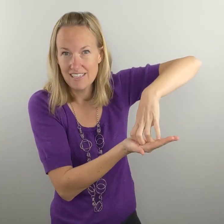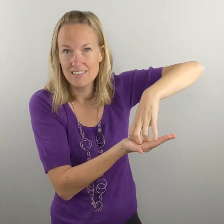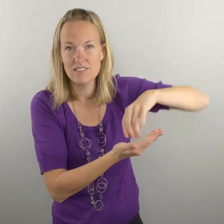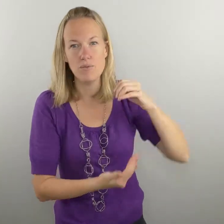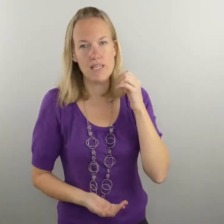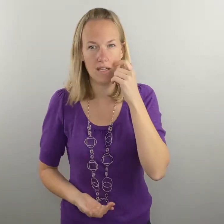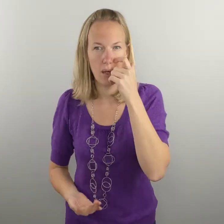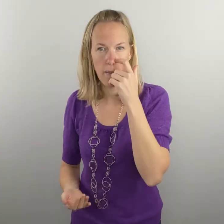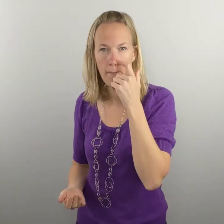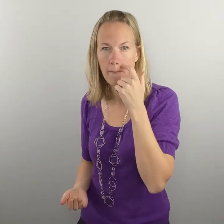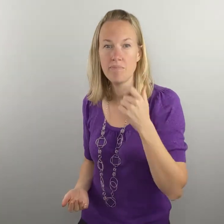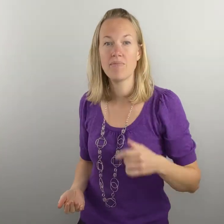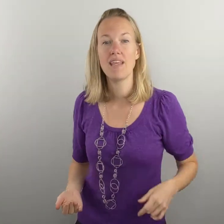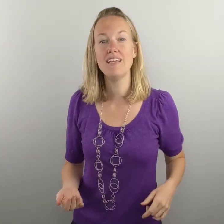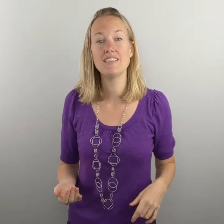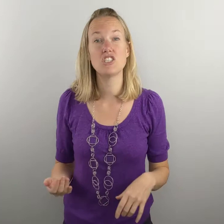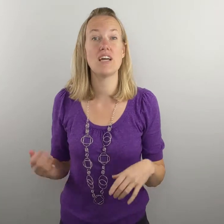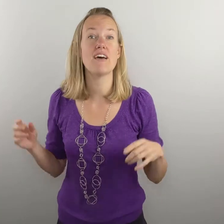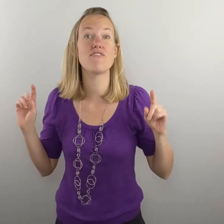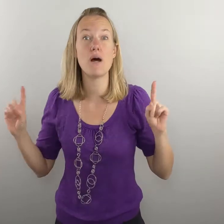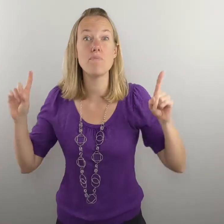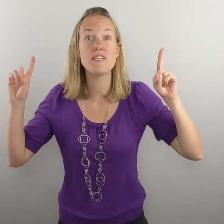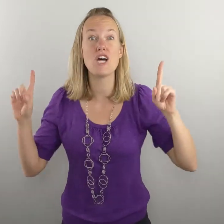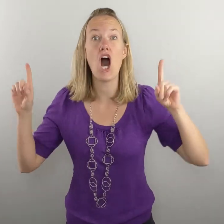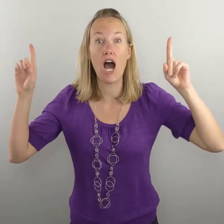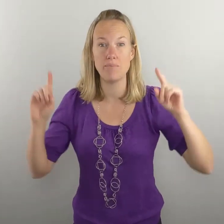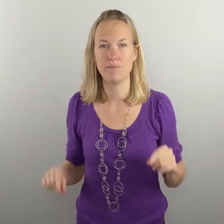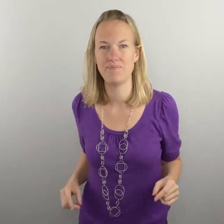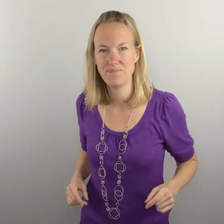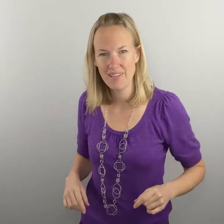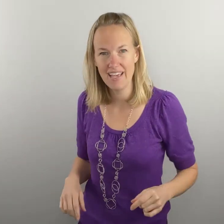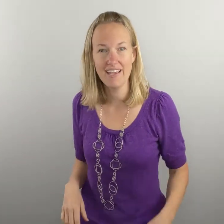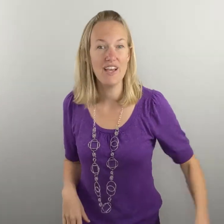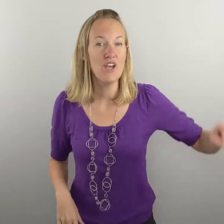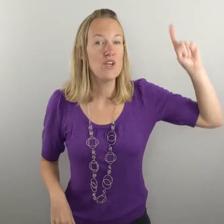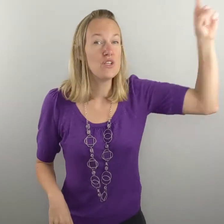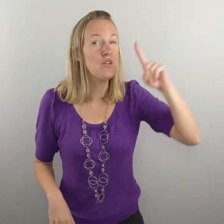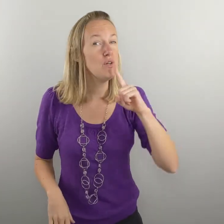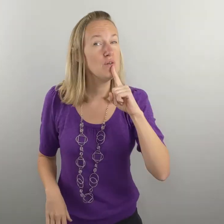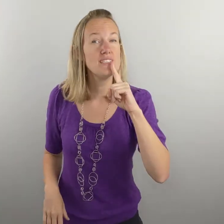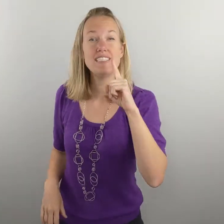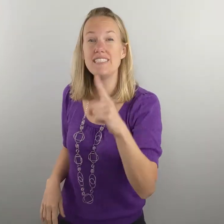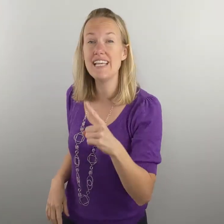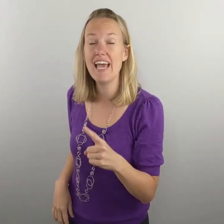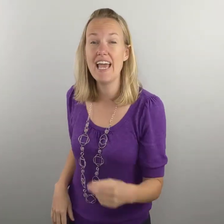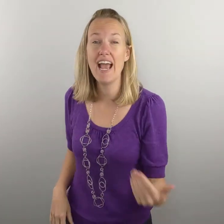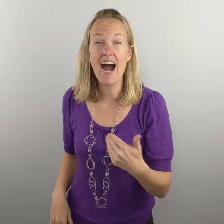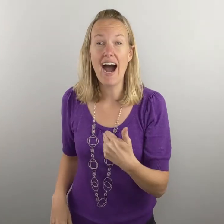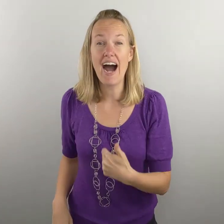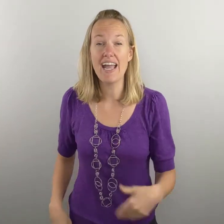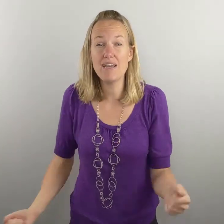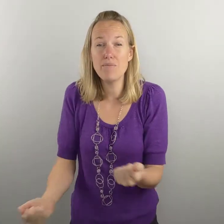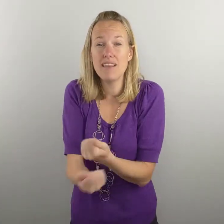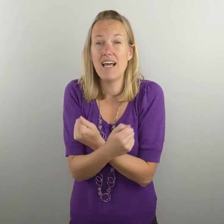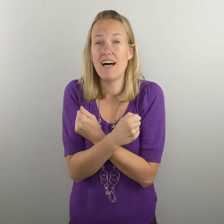knees, weak. Okay, let's try that from the top, okay? You say I am